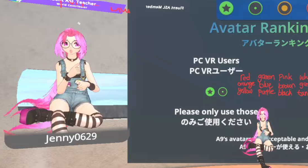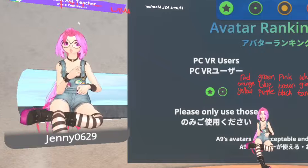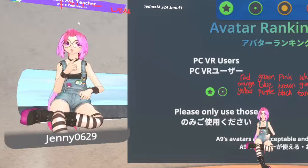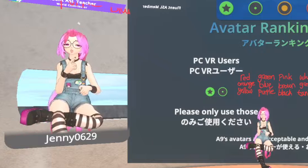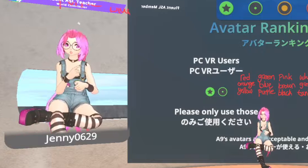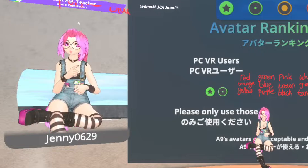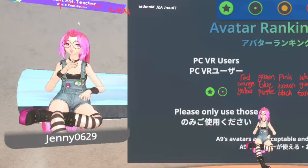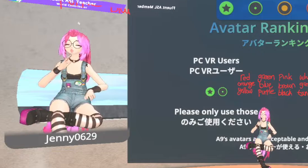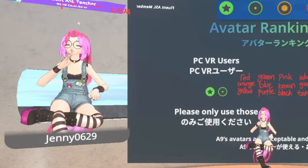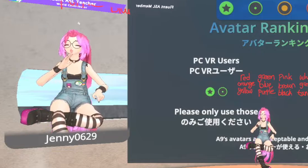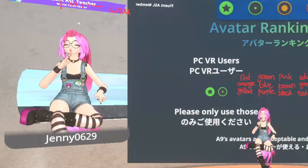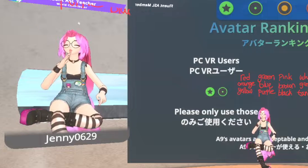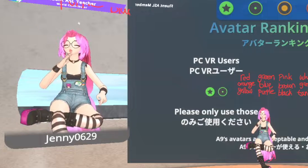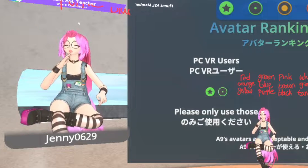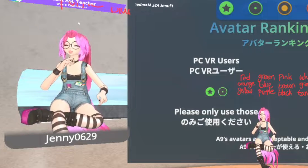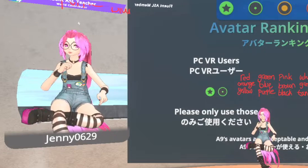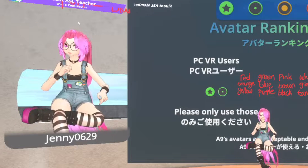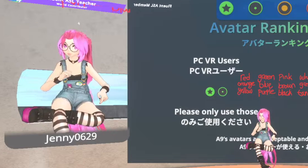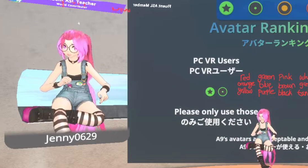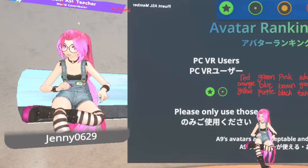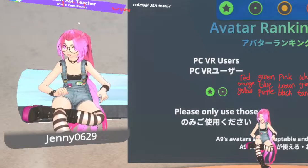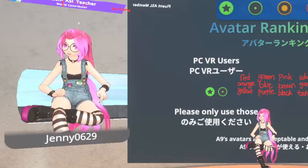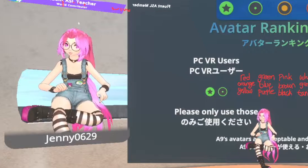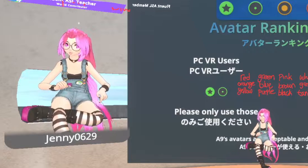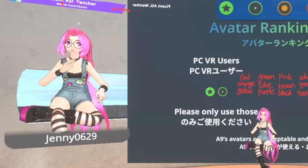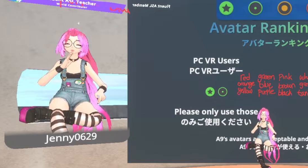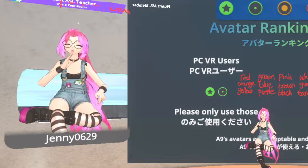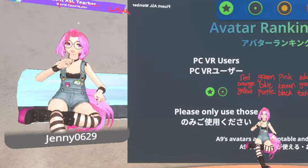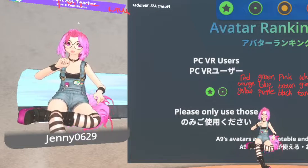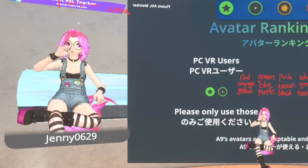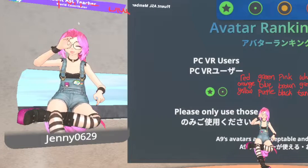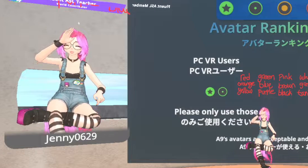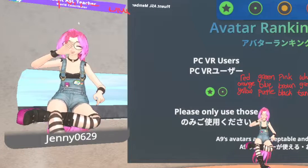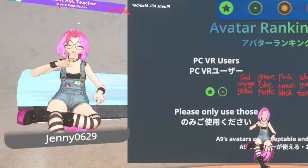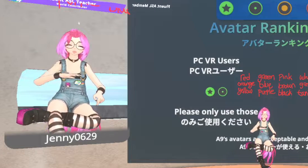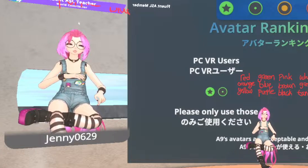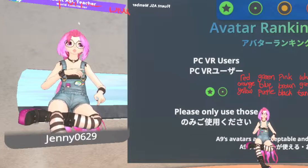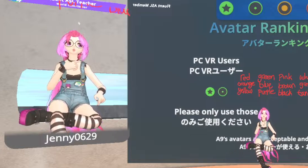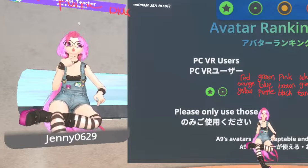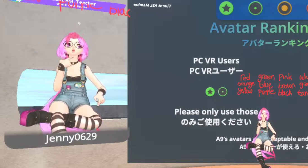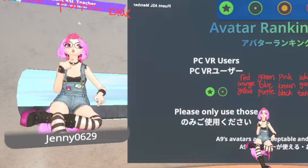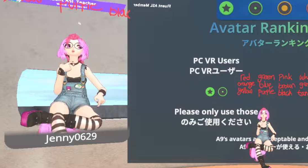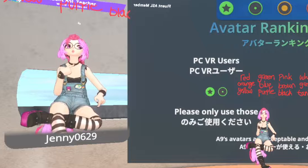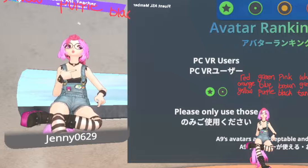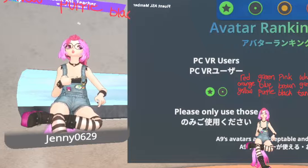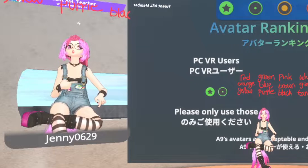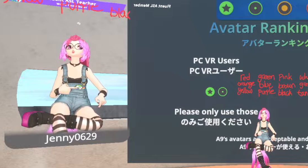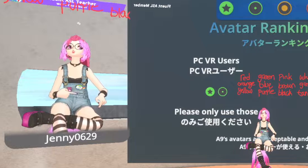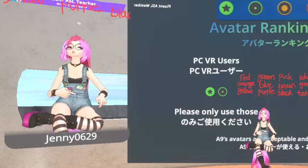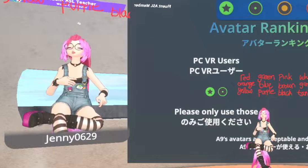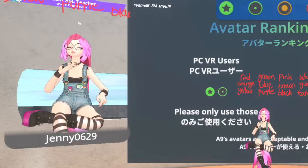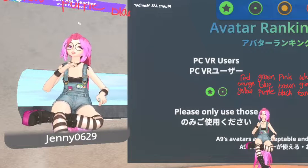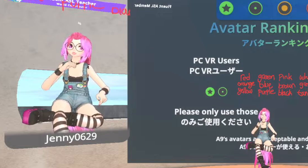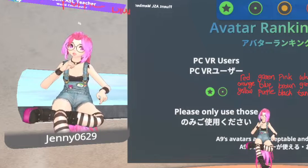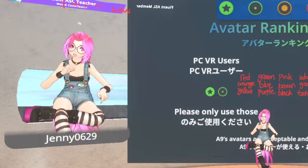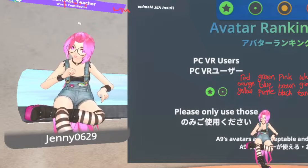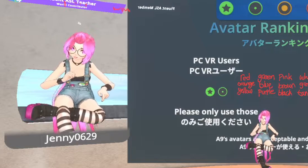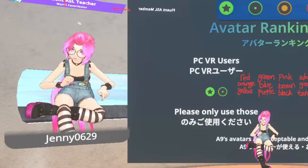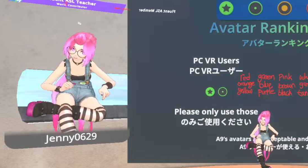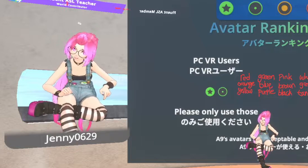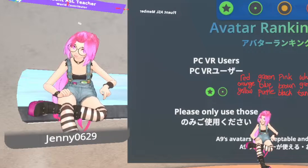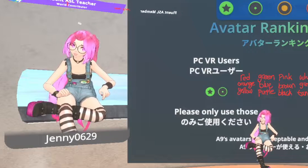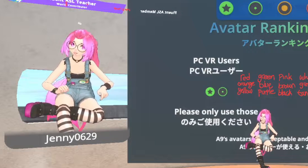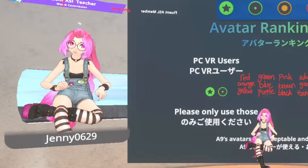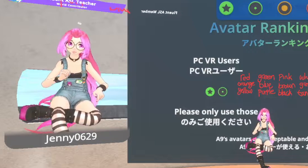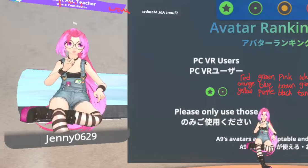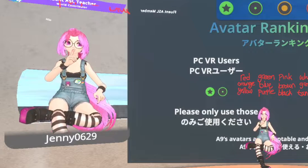Old, that's right. This is how you sign old. Like an old man's long beard. If I pull down,